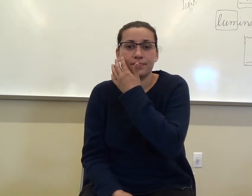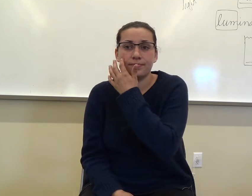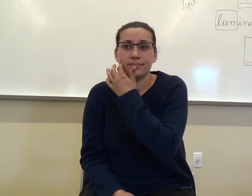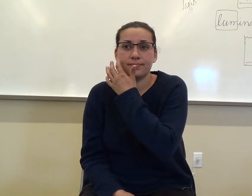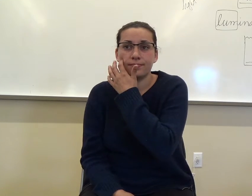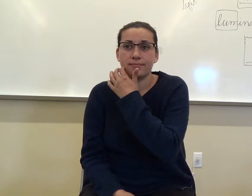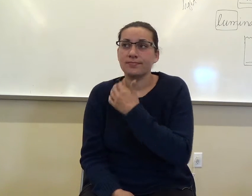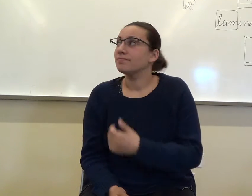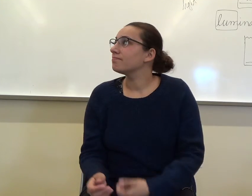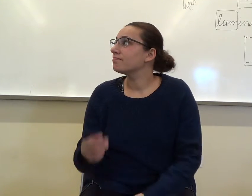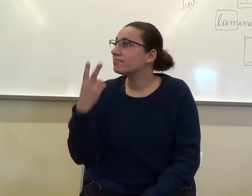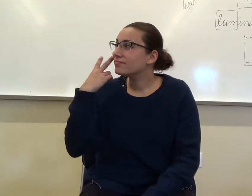let's see.